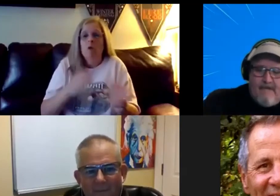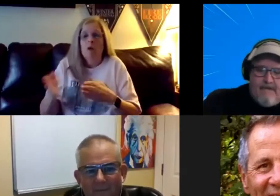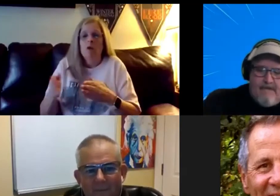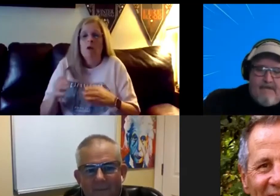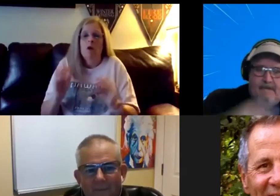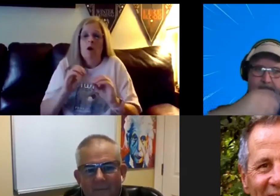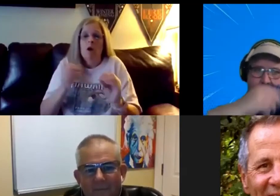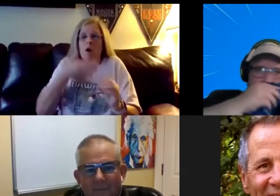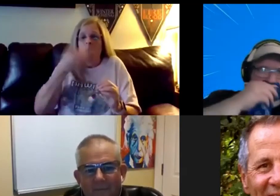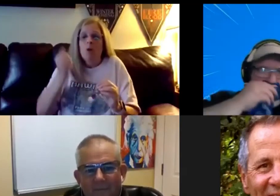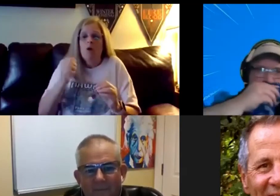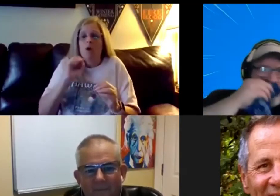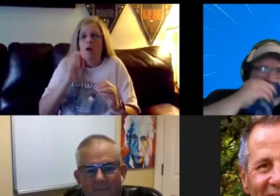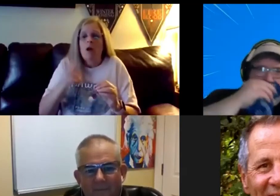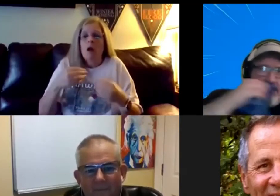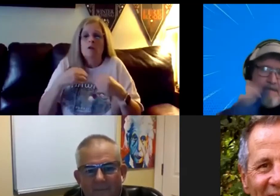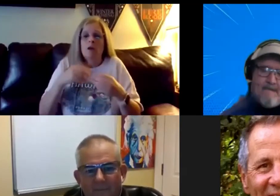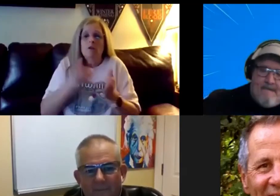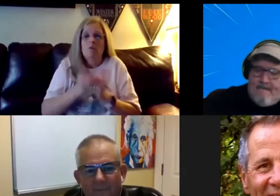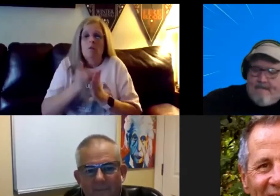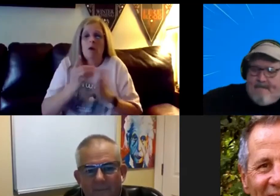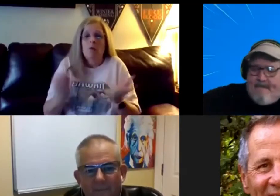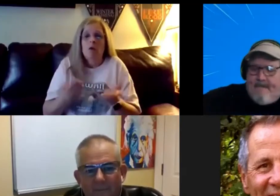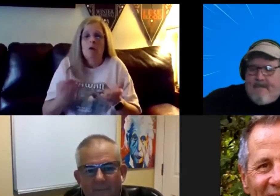Ash Mufareh has developed here.